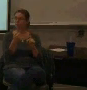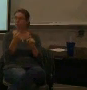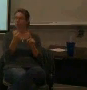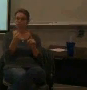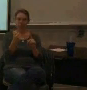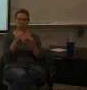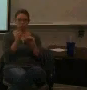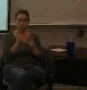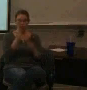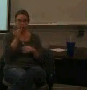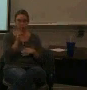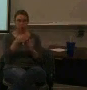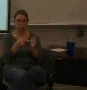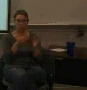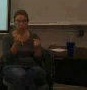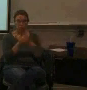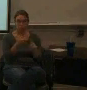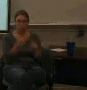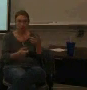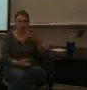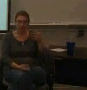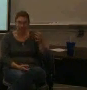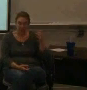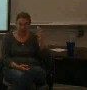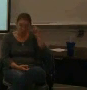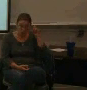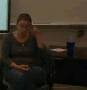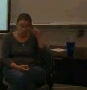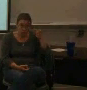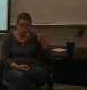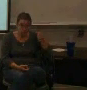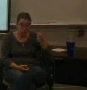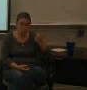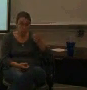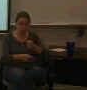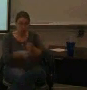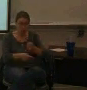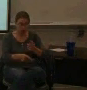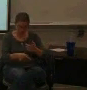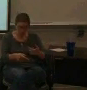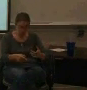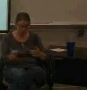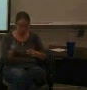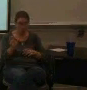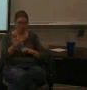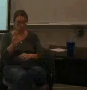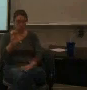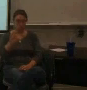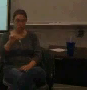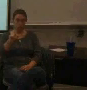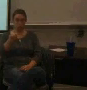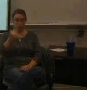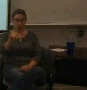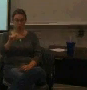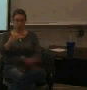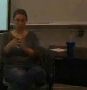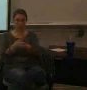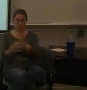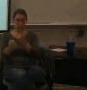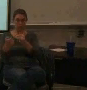Nobody knows where butter comes from? Cows, good. And where does canola oil come